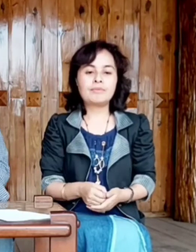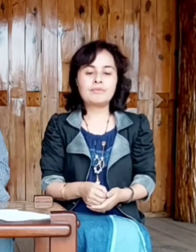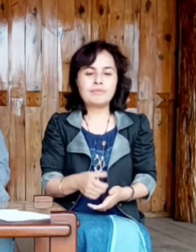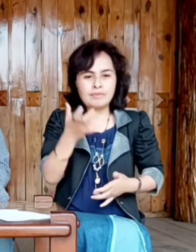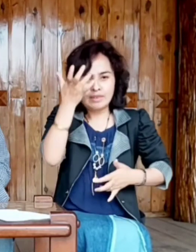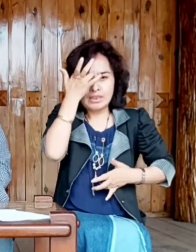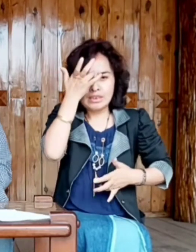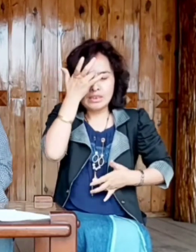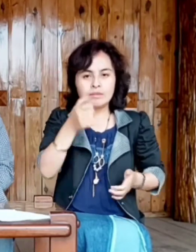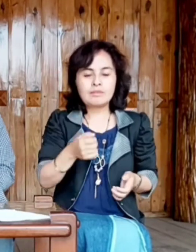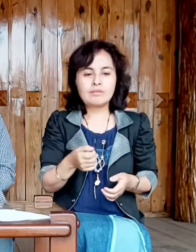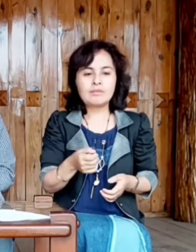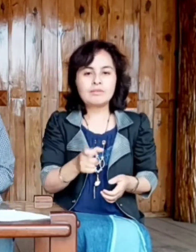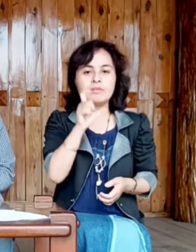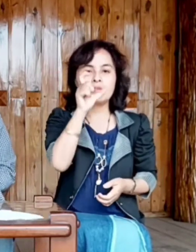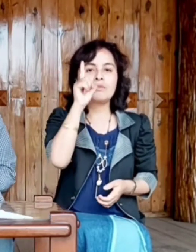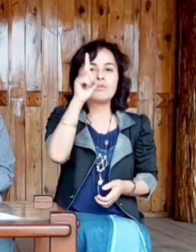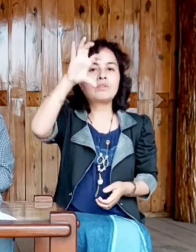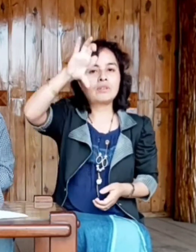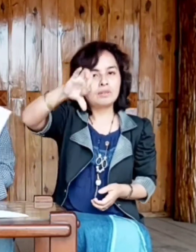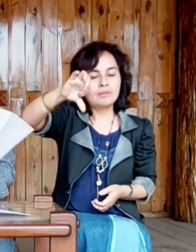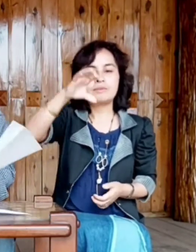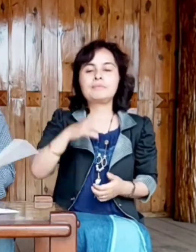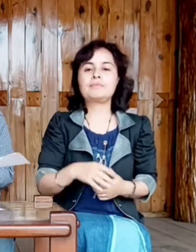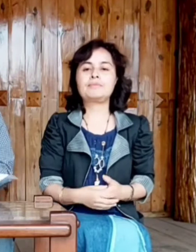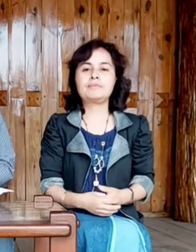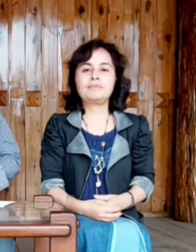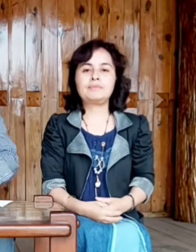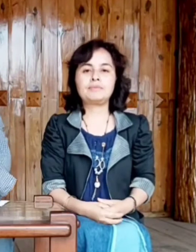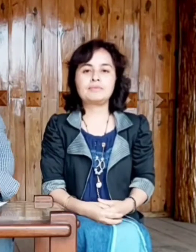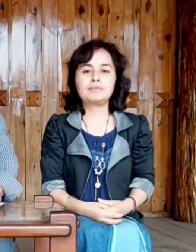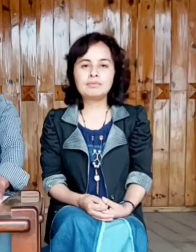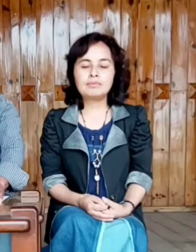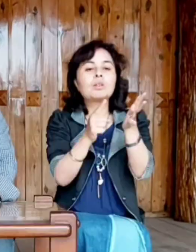infection COVID-19.